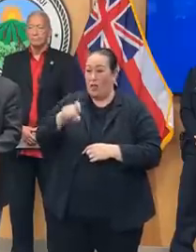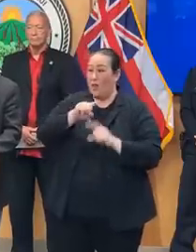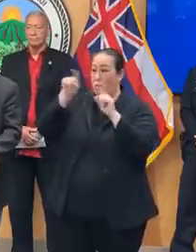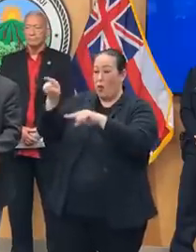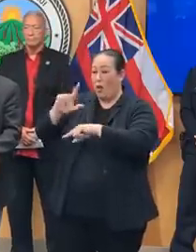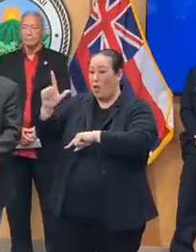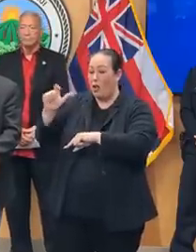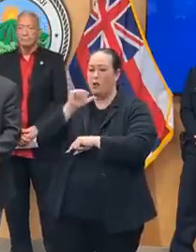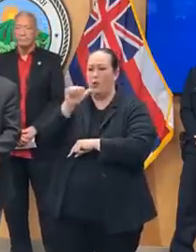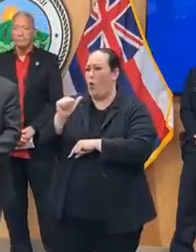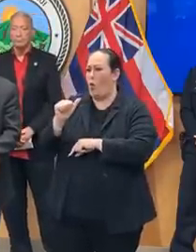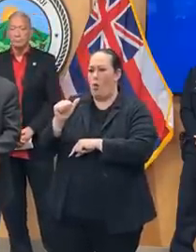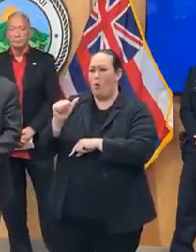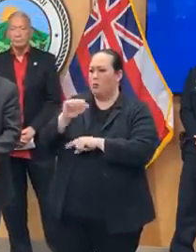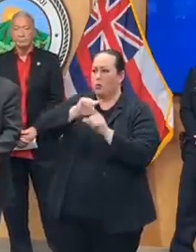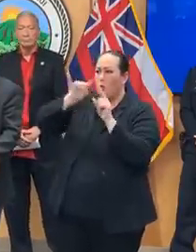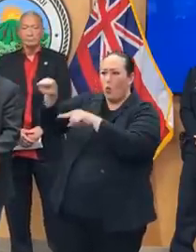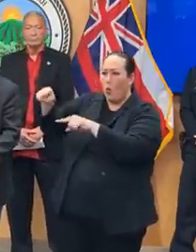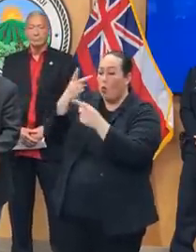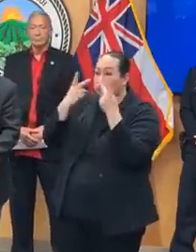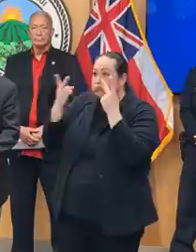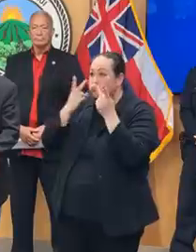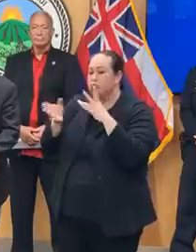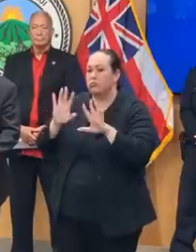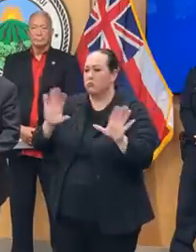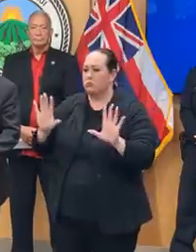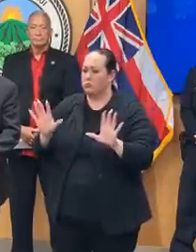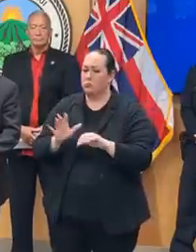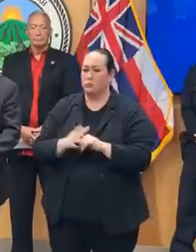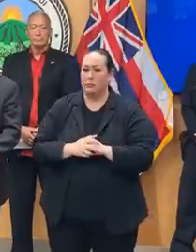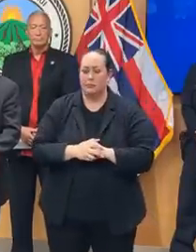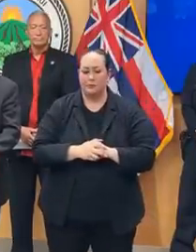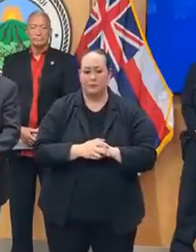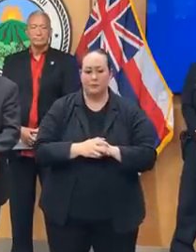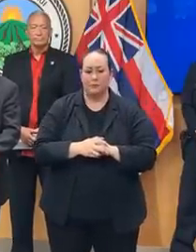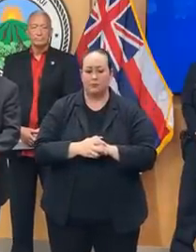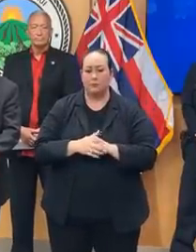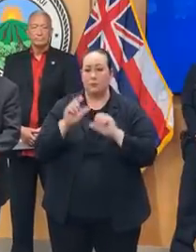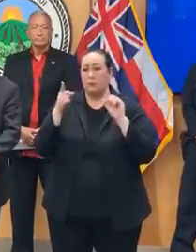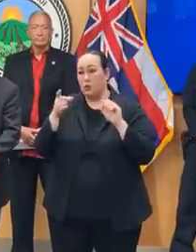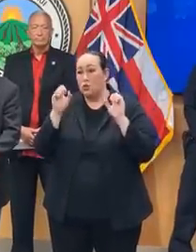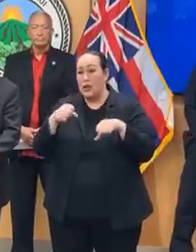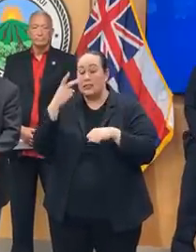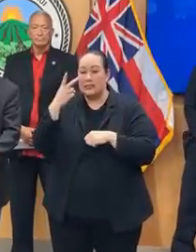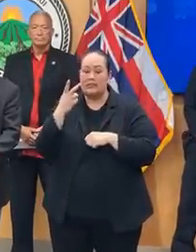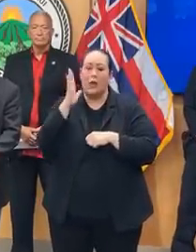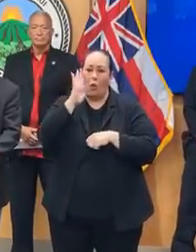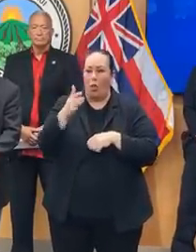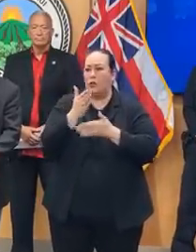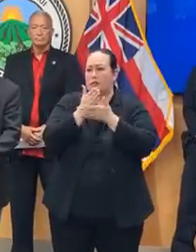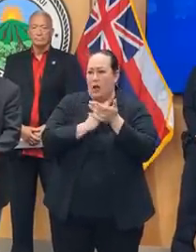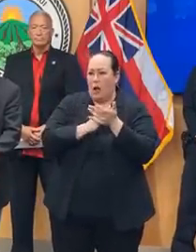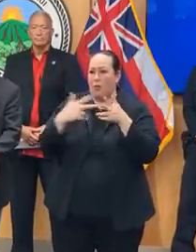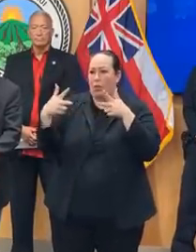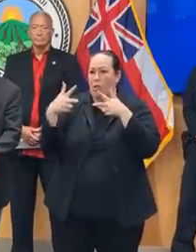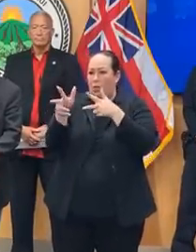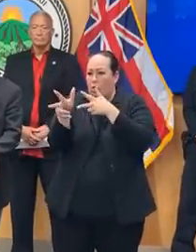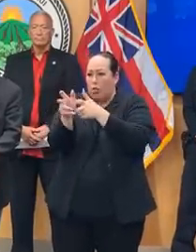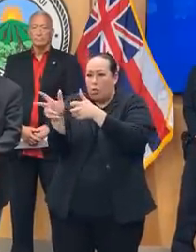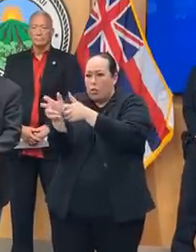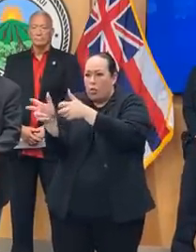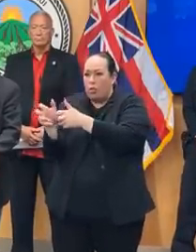more efficient for people who do have needs at that time. Also, you can foresee there will be some small car accidents otherwise, and we don't want to